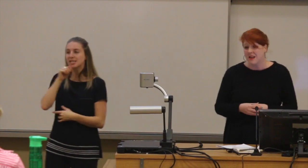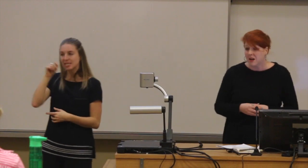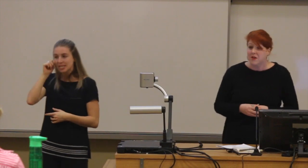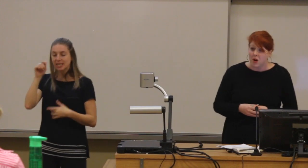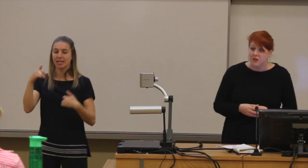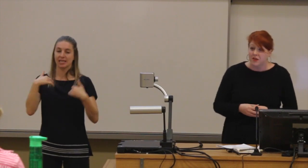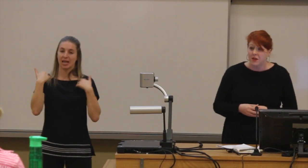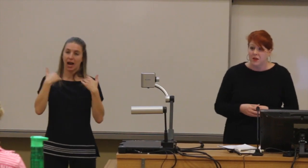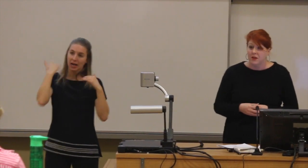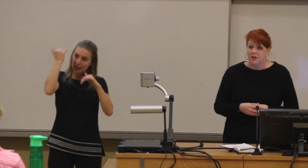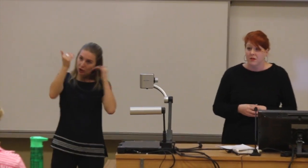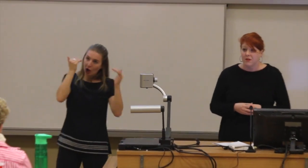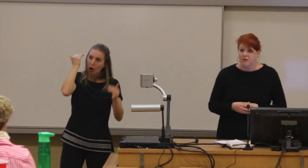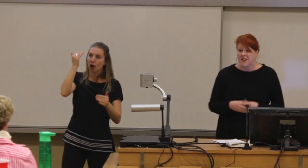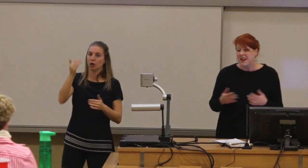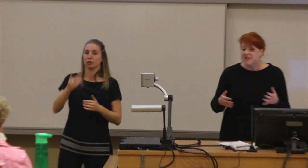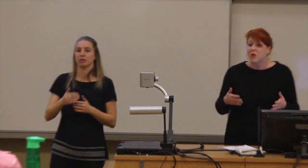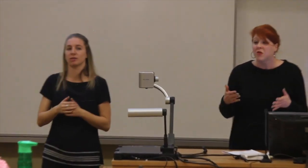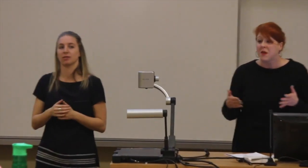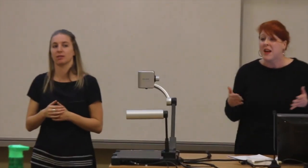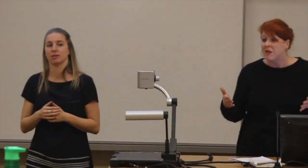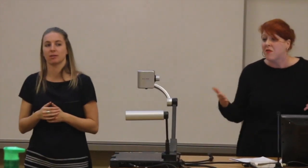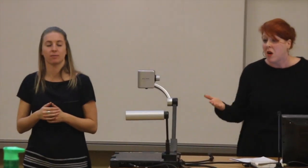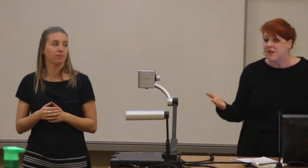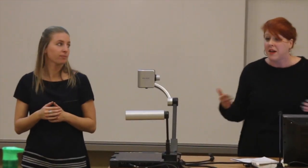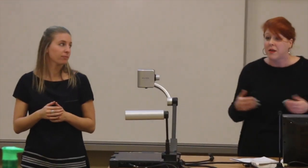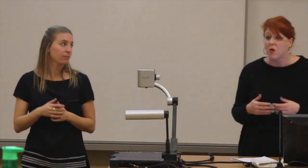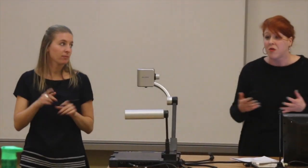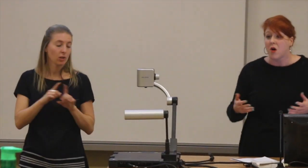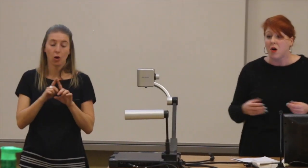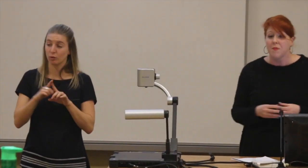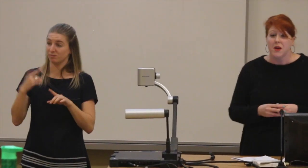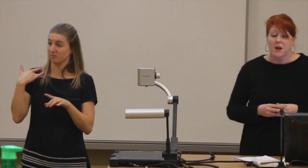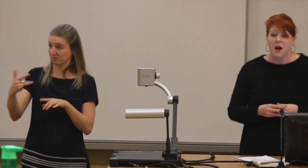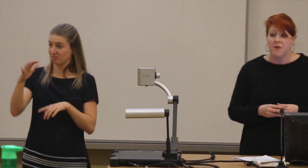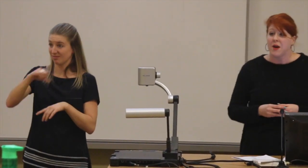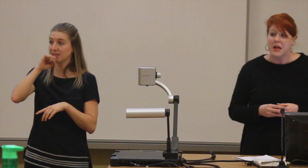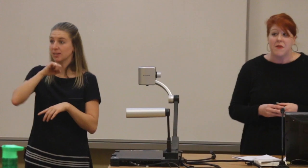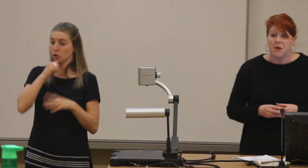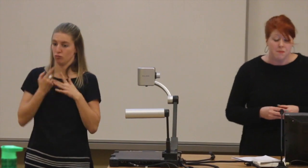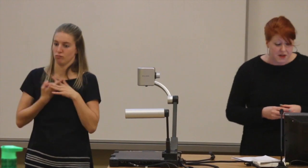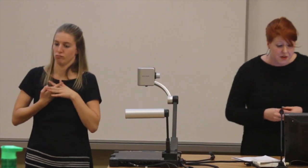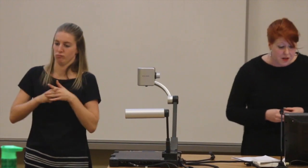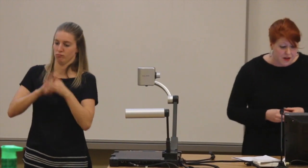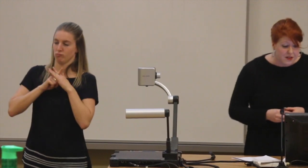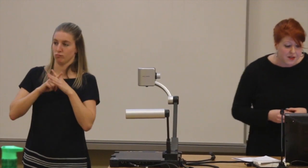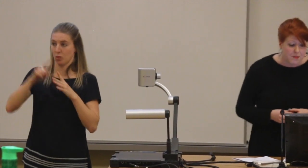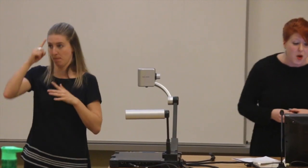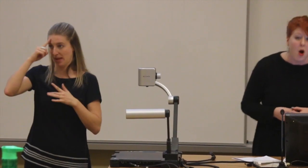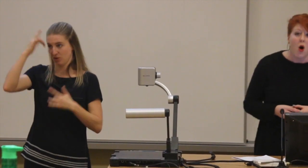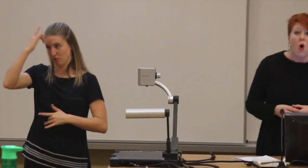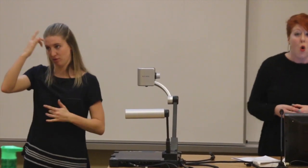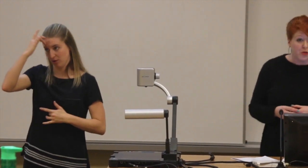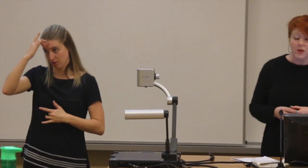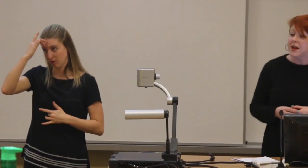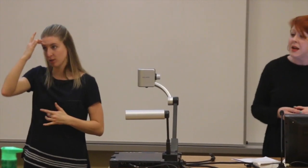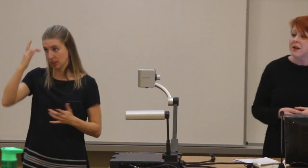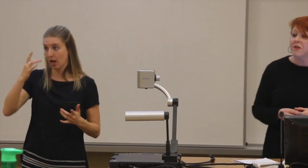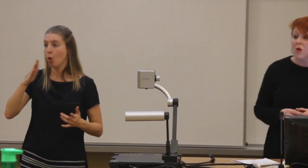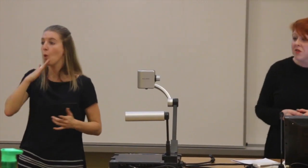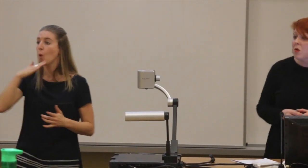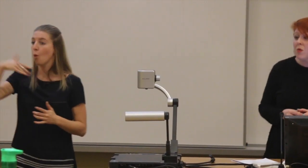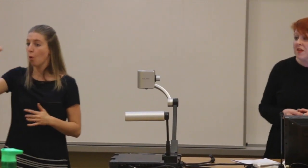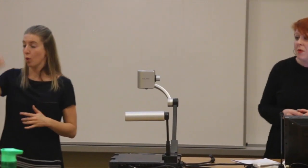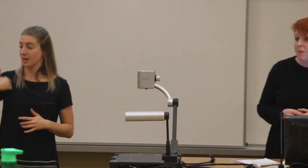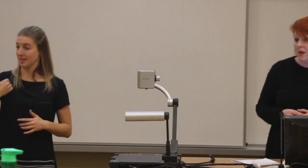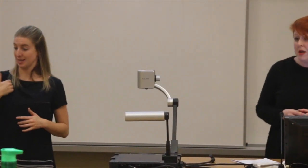adolescents, young adults. That tends to also be the age of onset overall for any given mental illness. Older